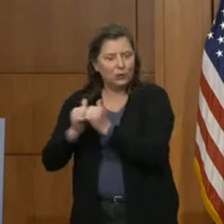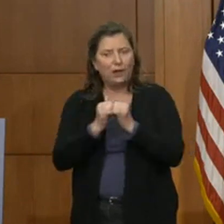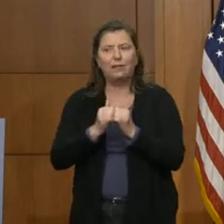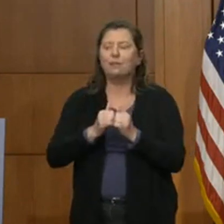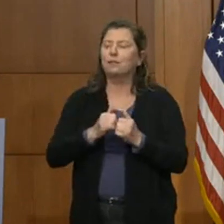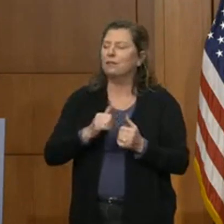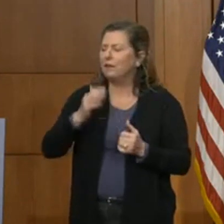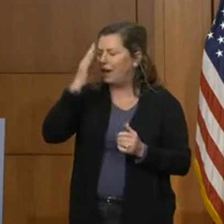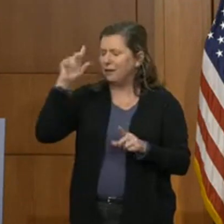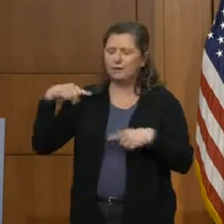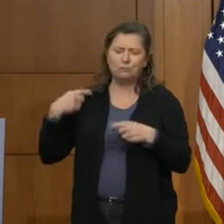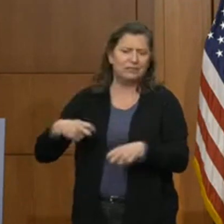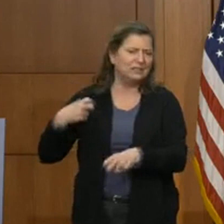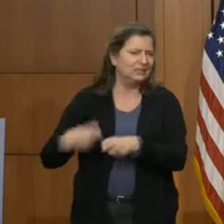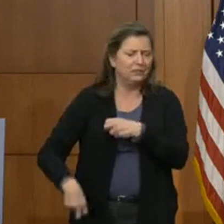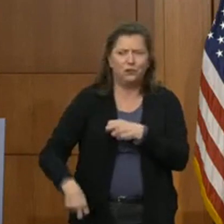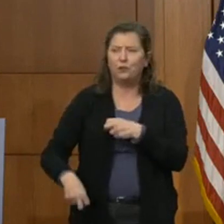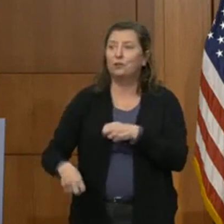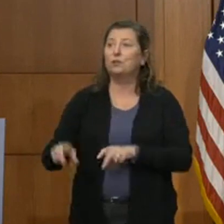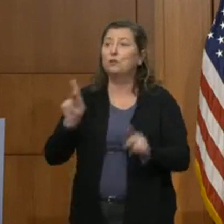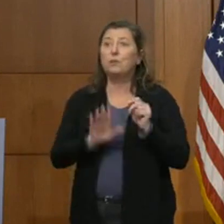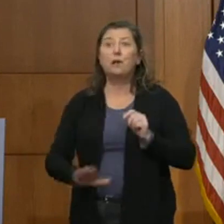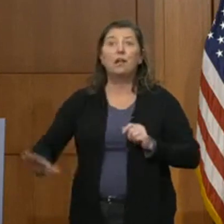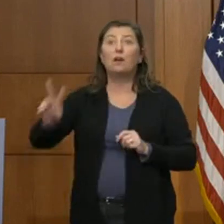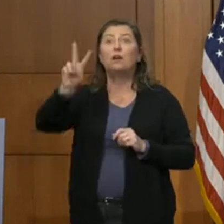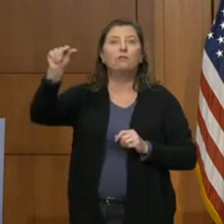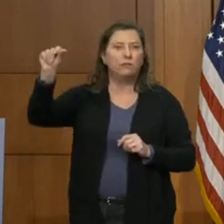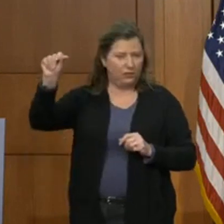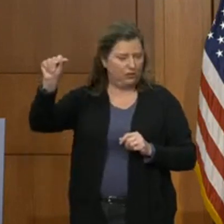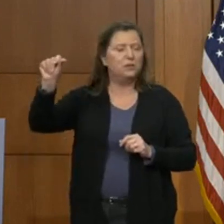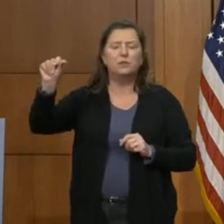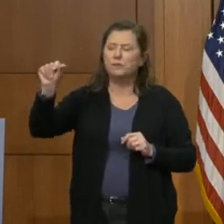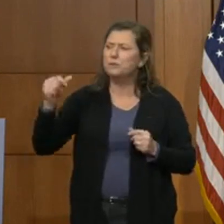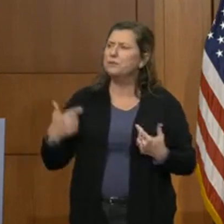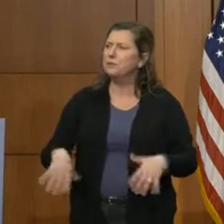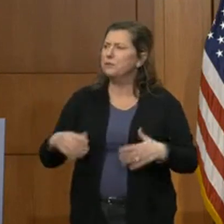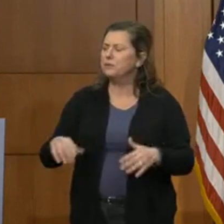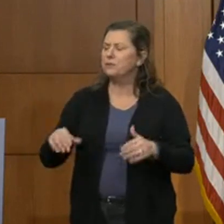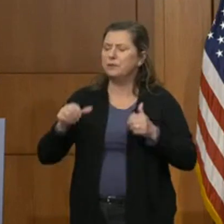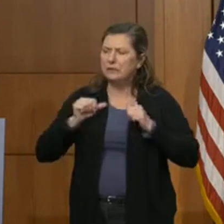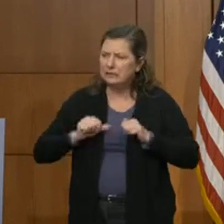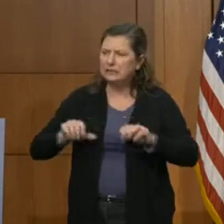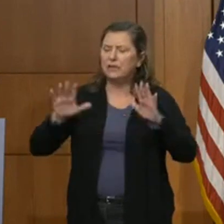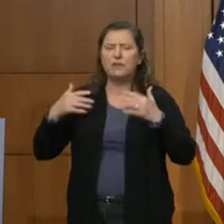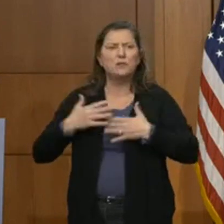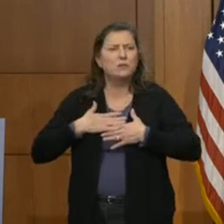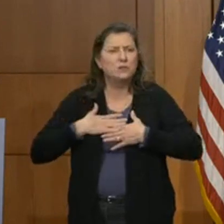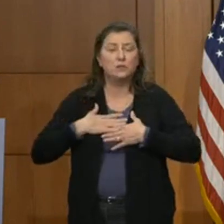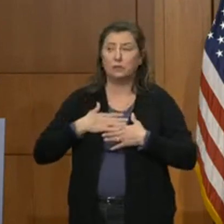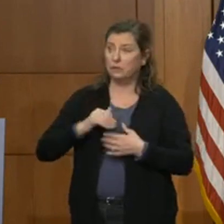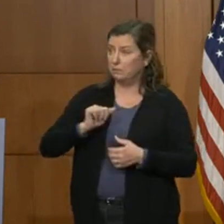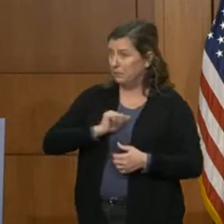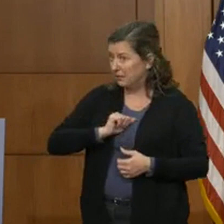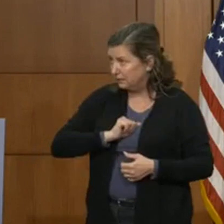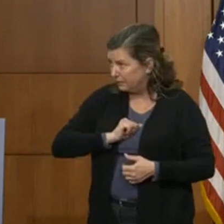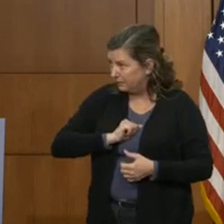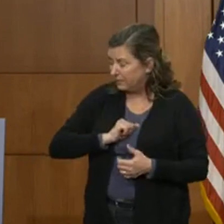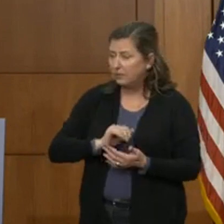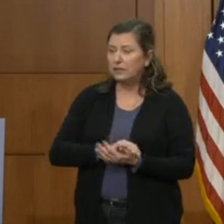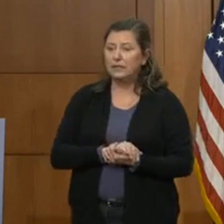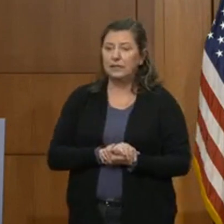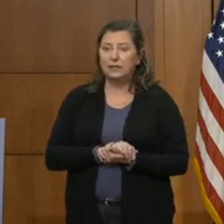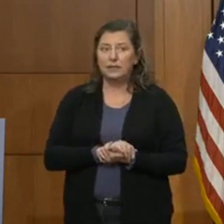tremendously difficult, and people all across Virginia have made tremendous sacrifices. On a personal note, as